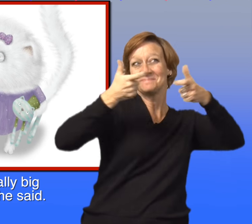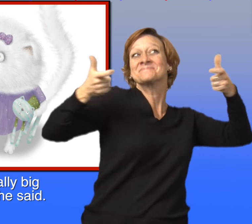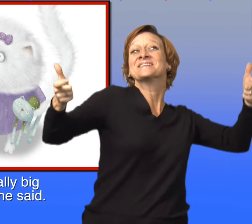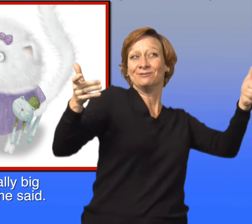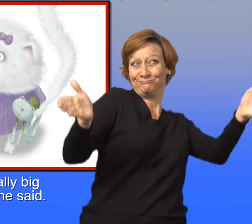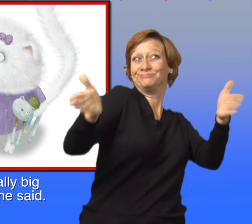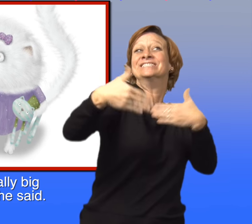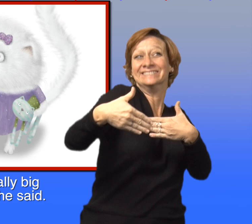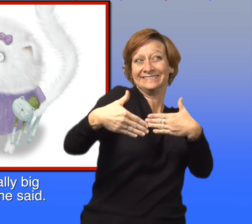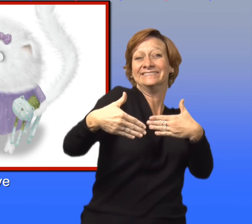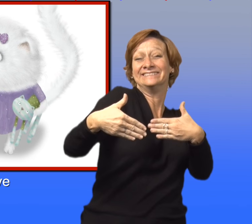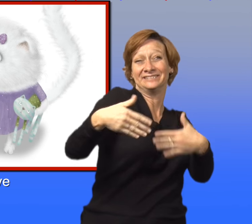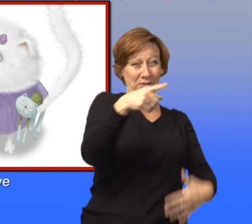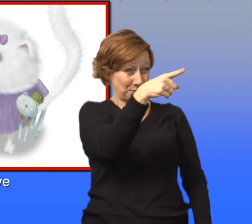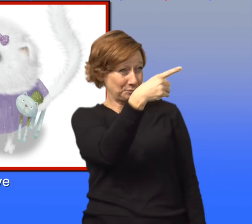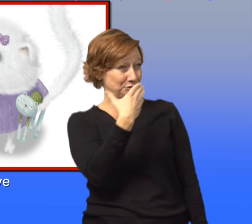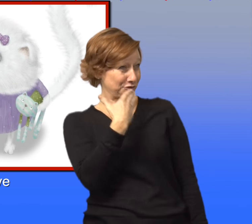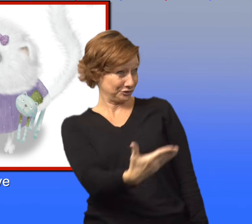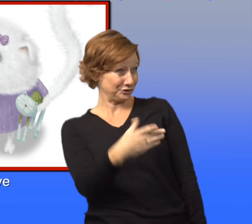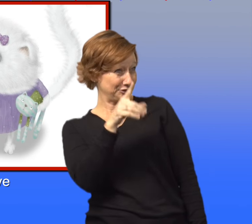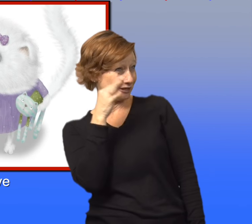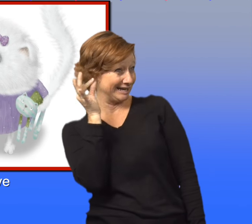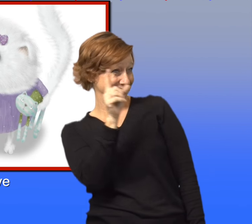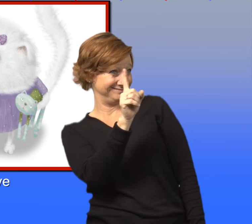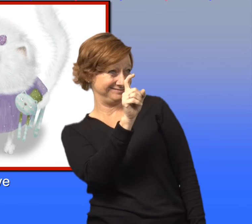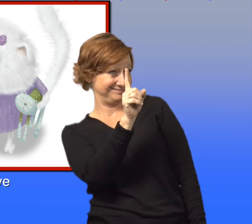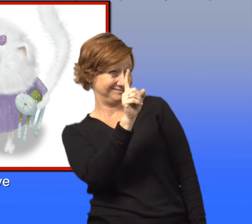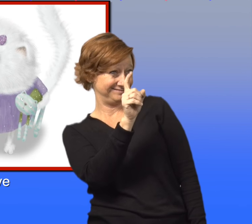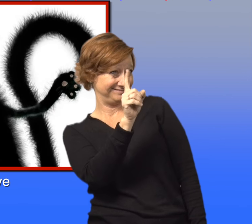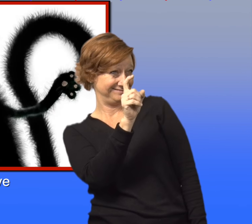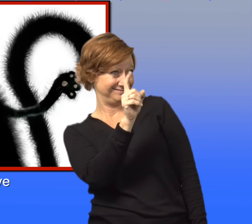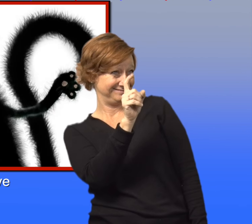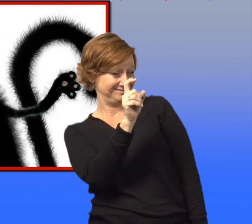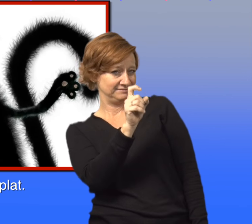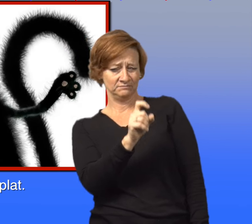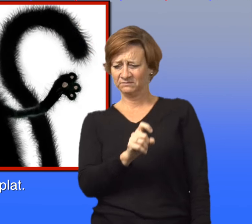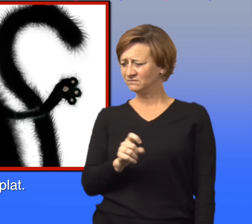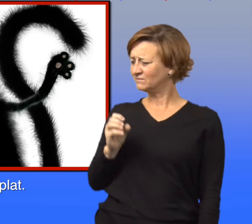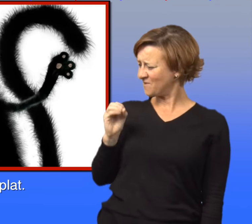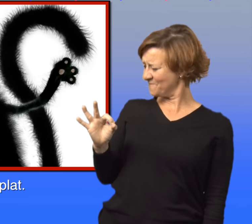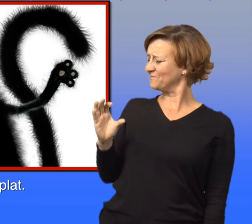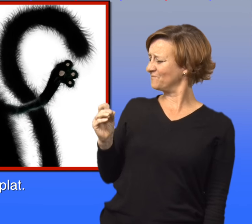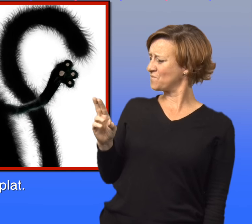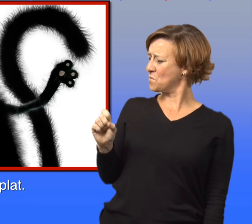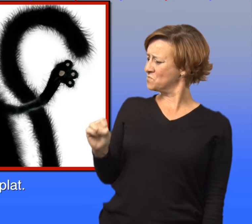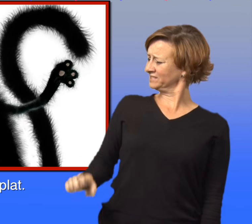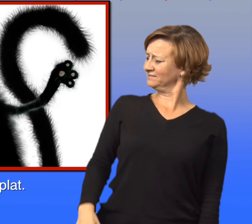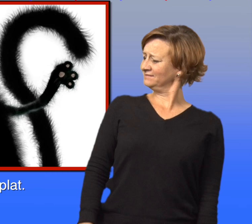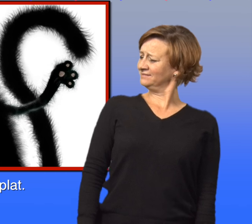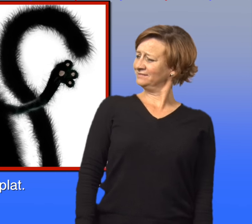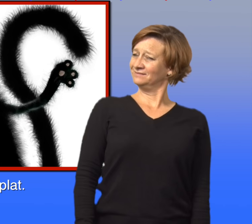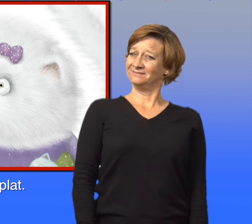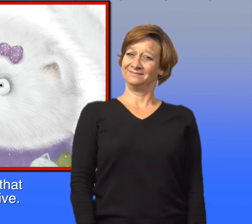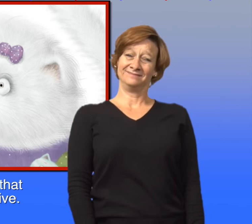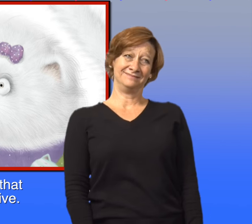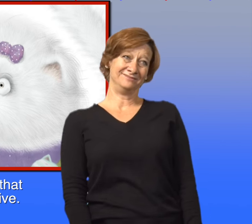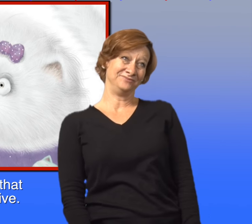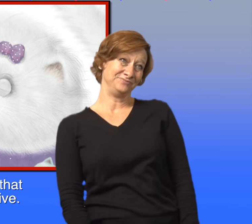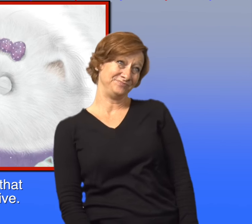she said. Are you sure you've been good? Of course, said Splat.